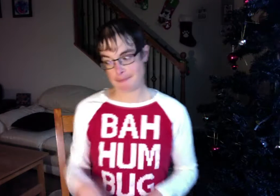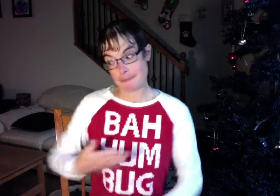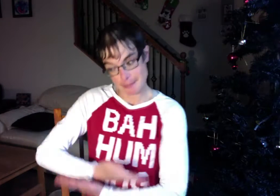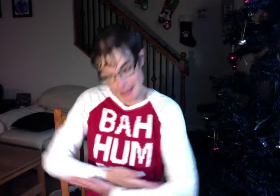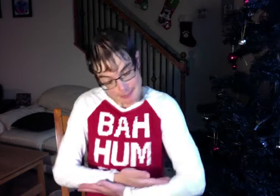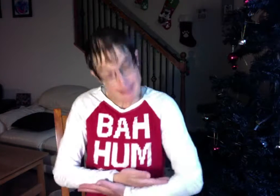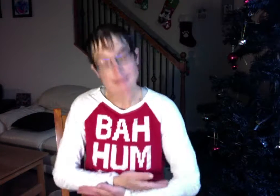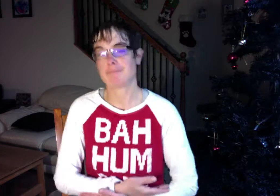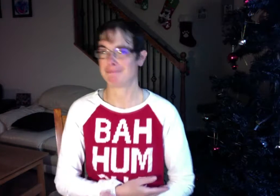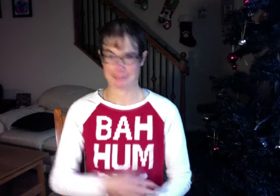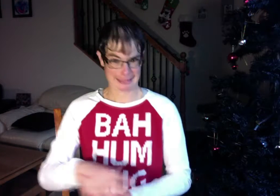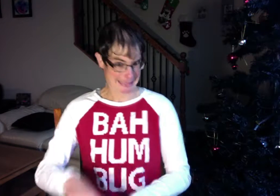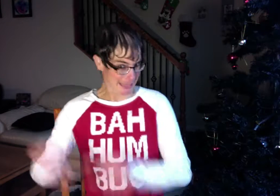stayed.